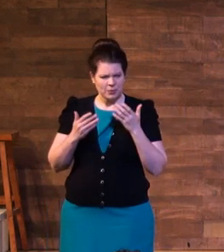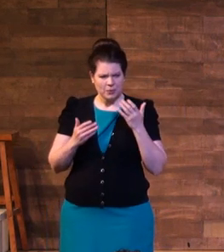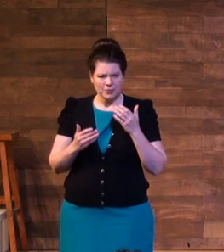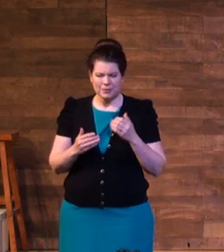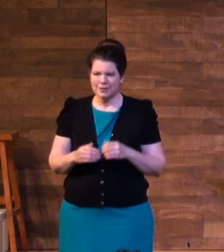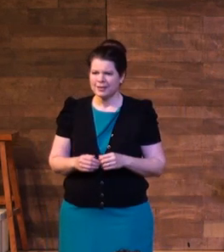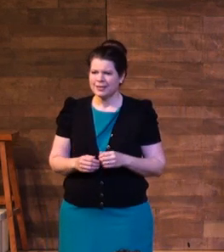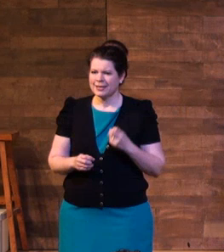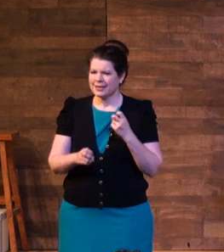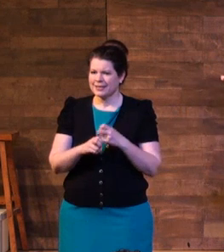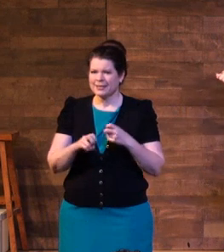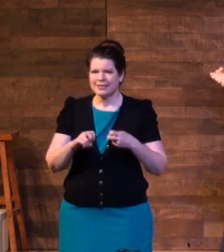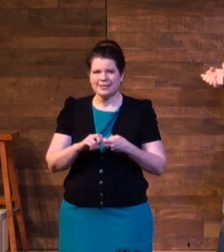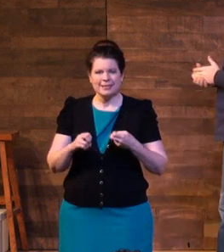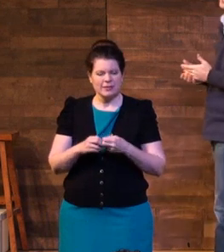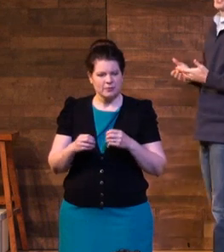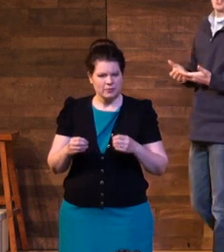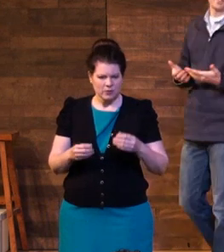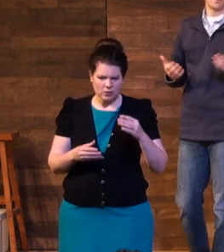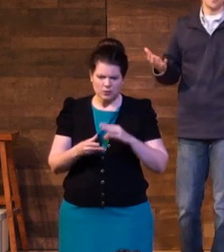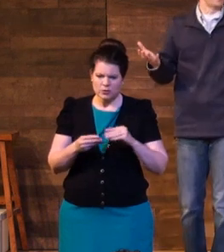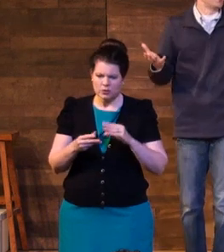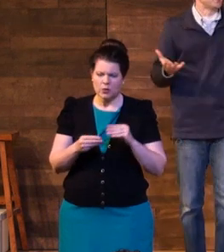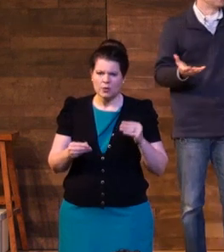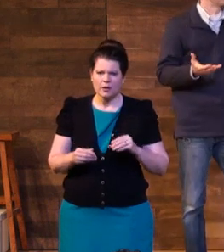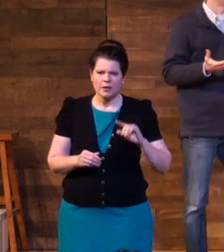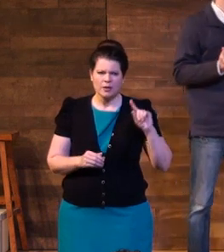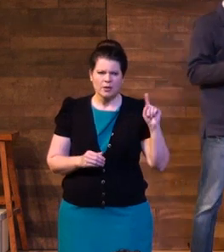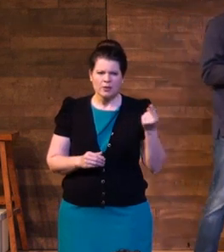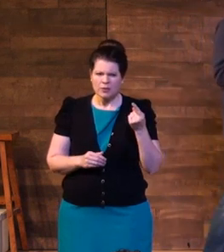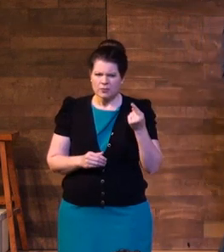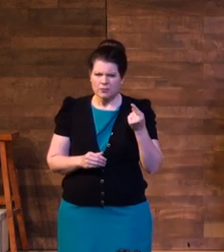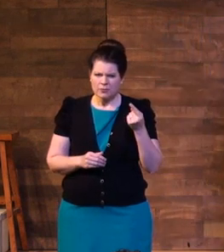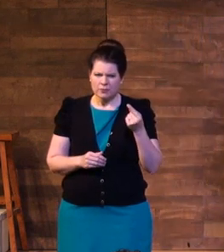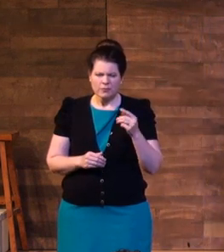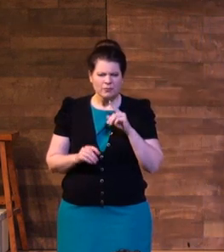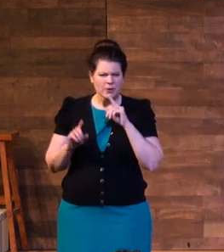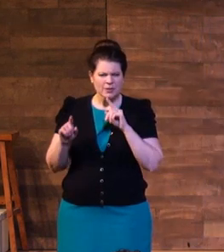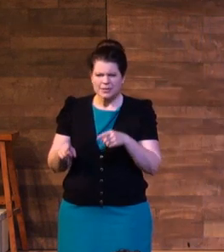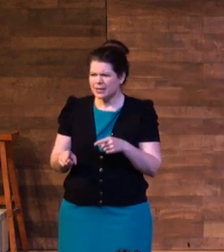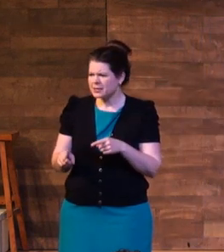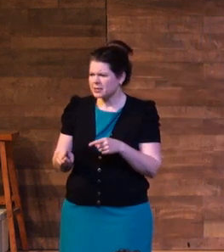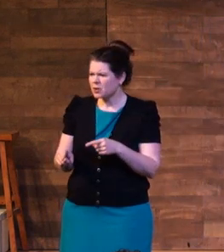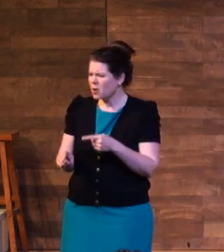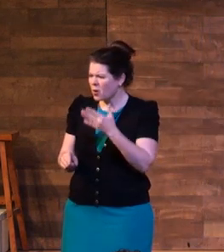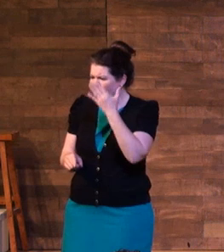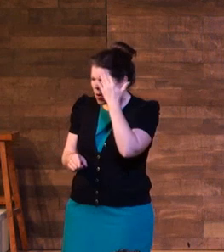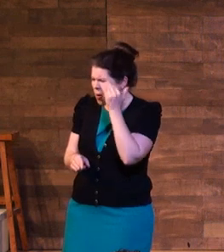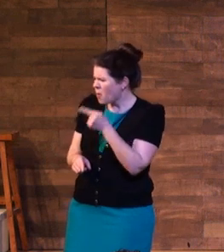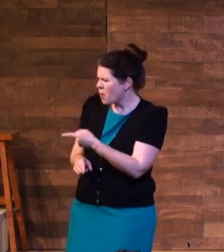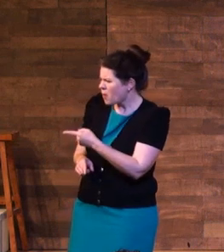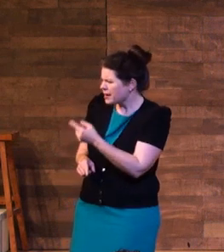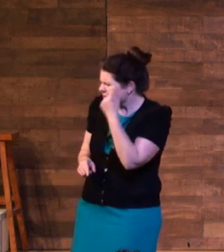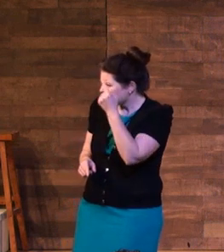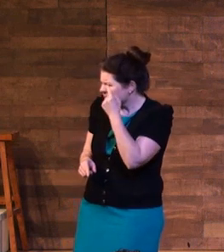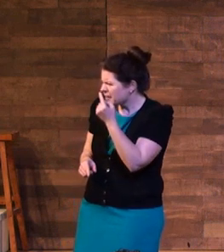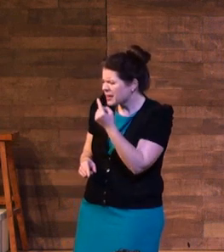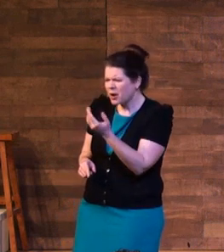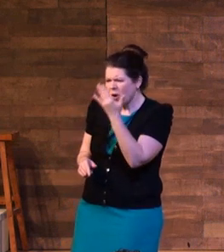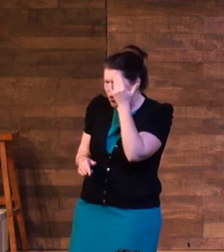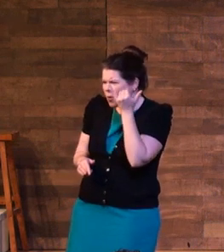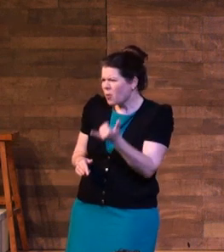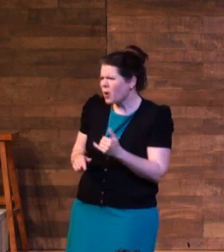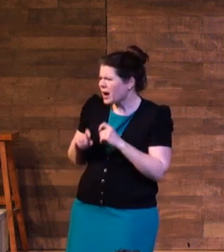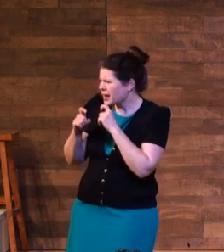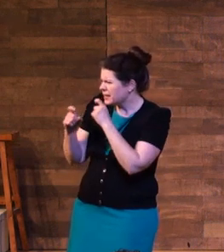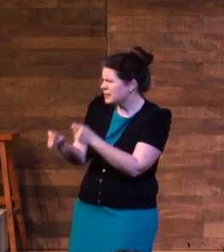All right, let's get the first reactions out of the way. First reaction, Jephthah, what are you thinking? Why do you even offer a vow? It wasn't even necessary. God was going to